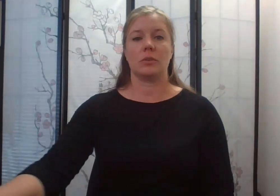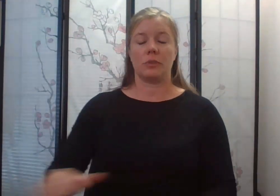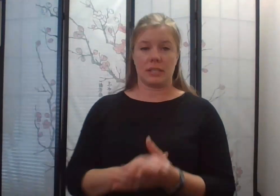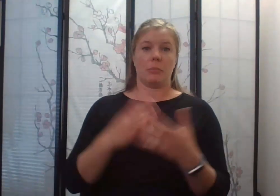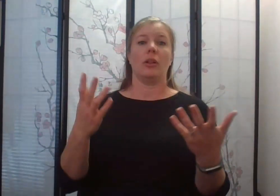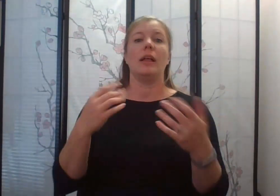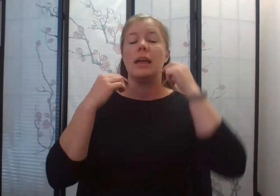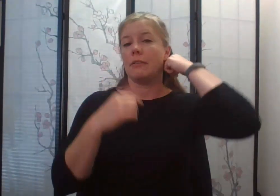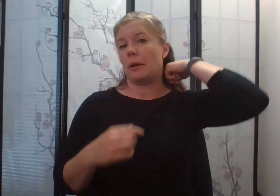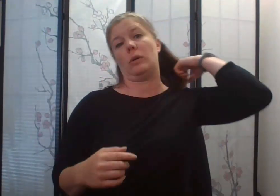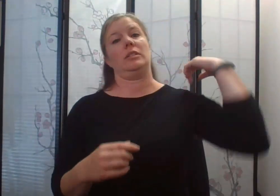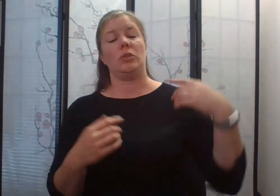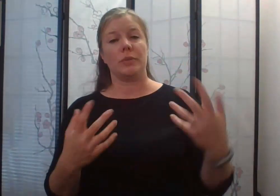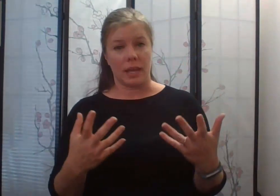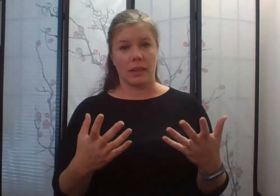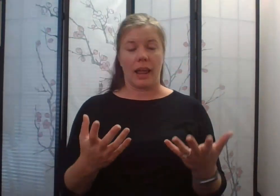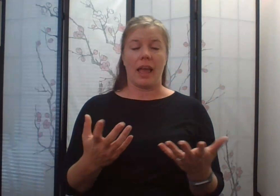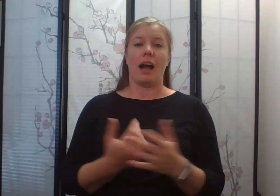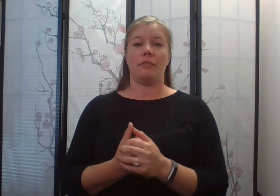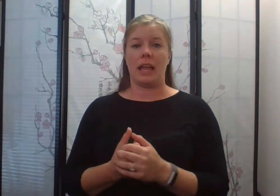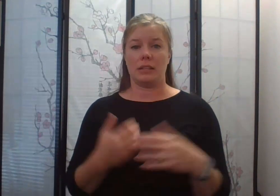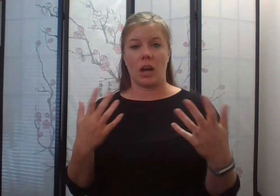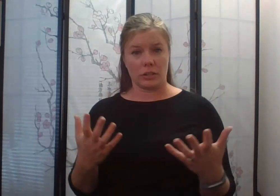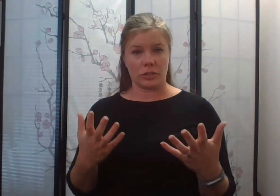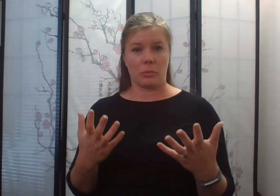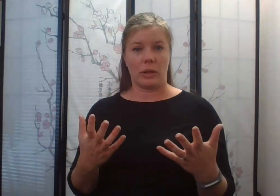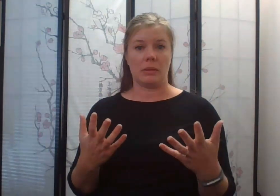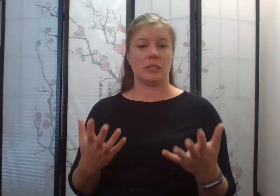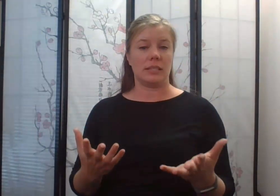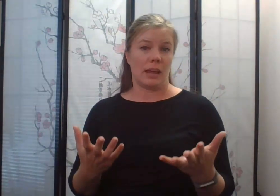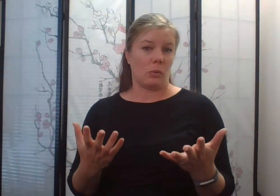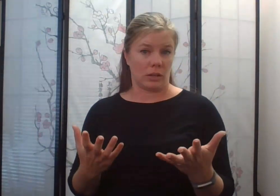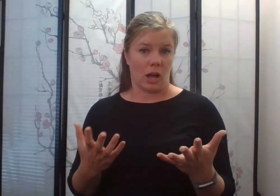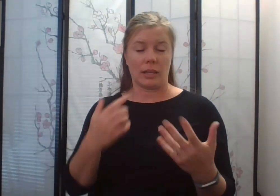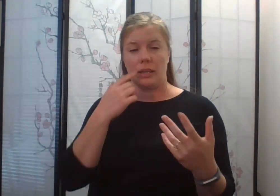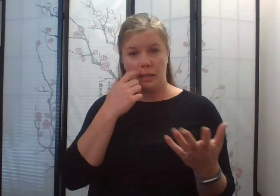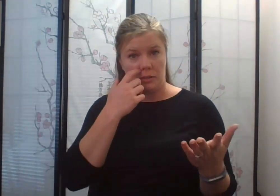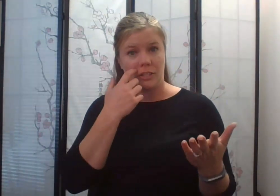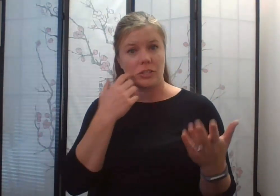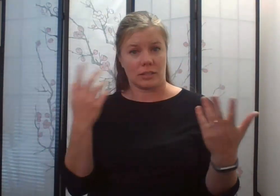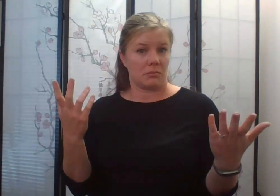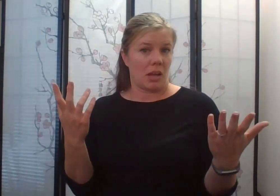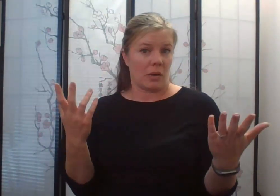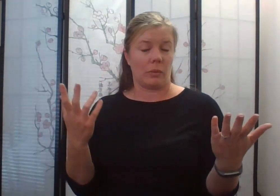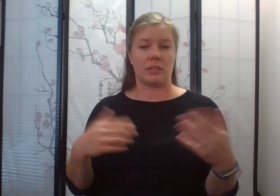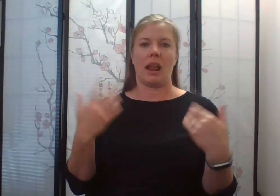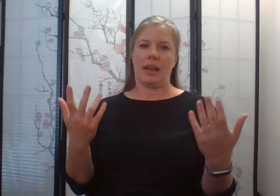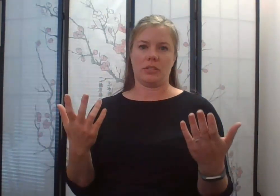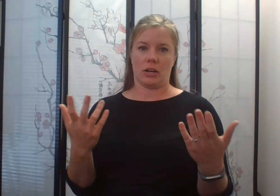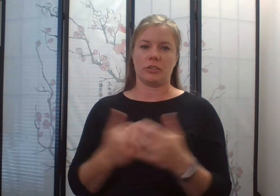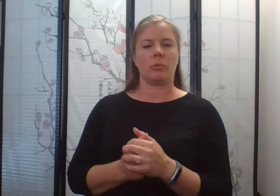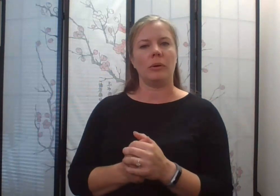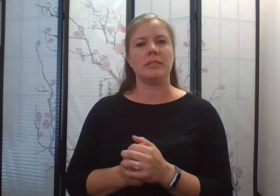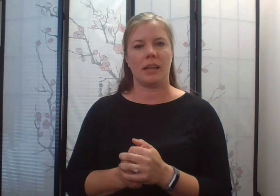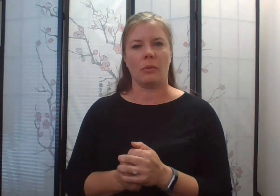Okay, so for example, if I wanted to say that I have a doctor's appointment today at 1 o'clock, in English, that's how I would say it. I have